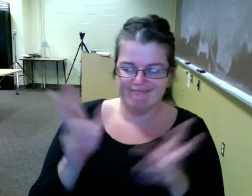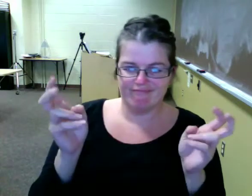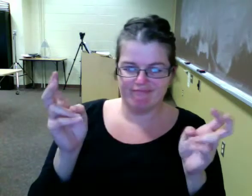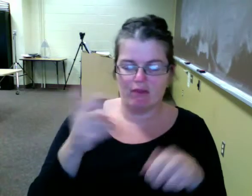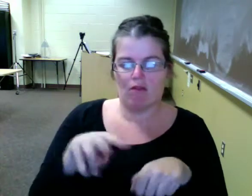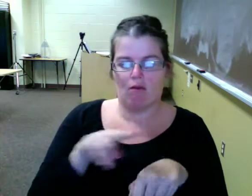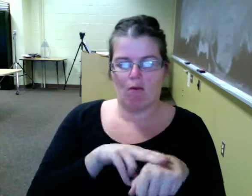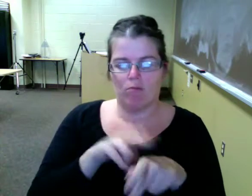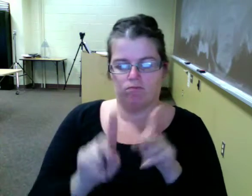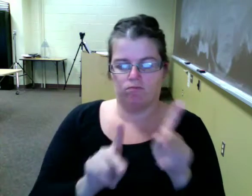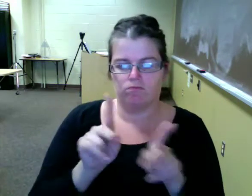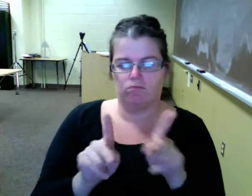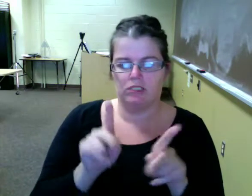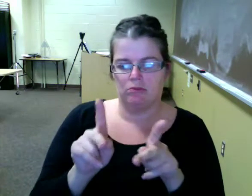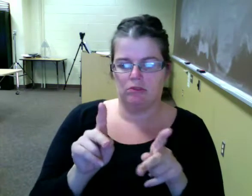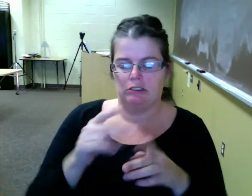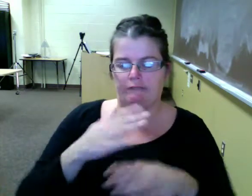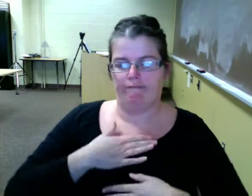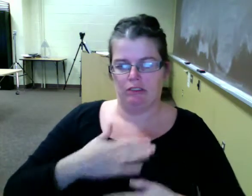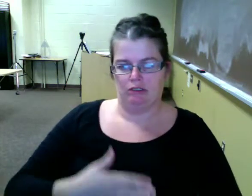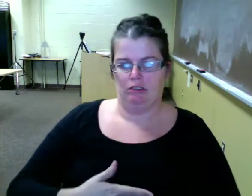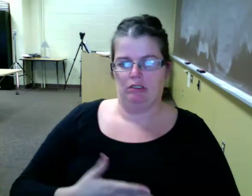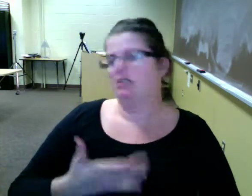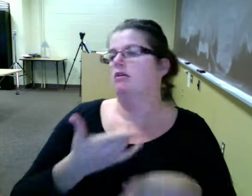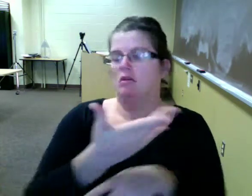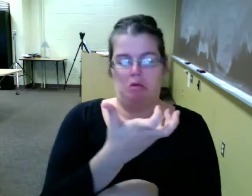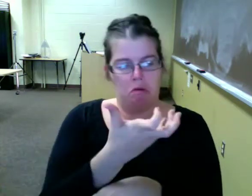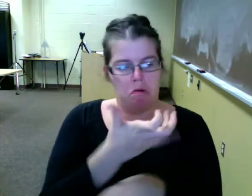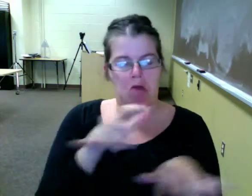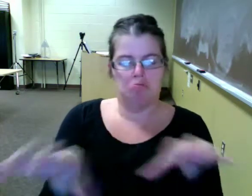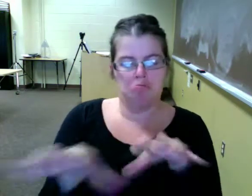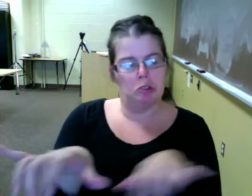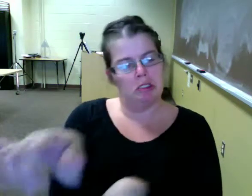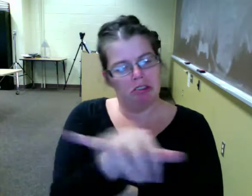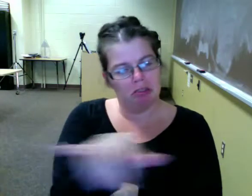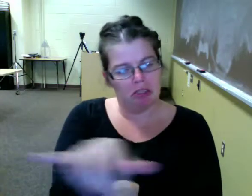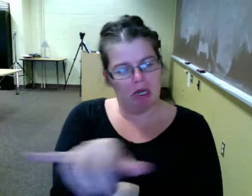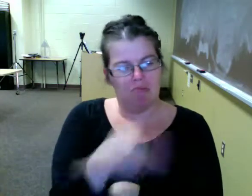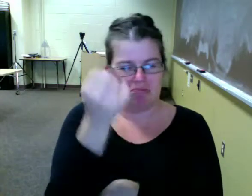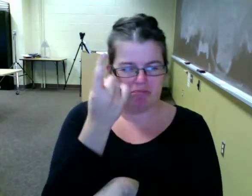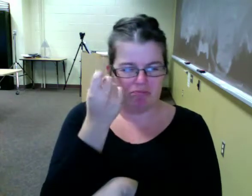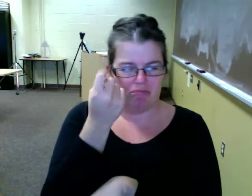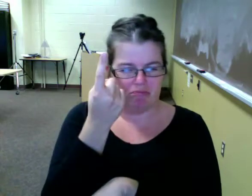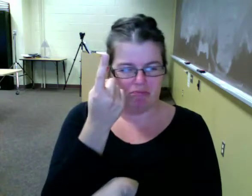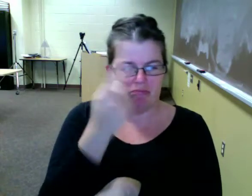he wanted to do what everybody else did. When other children decided they wanted to learn